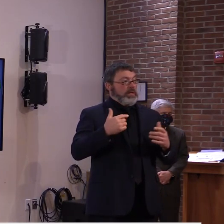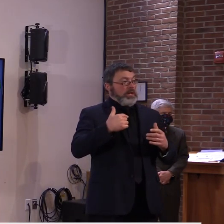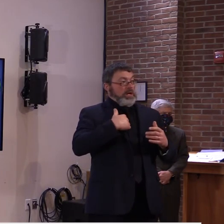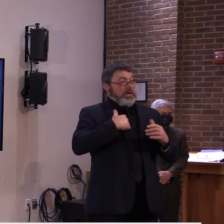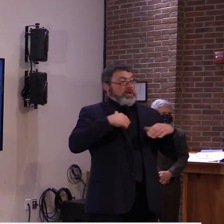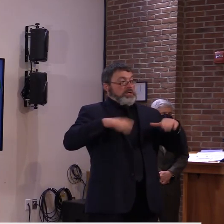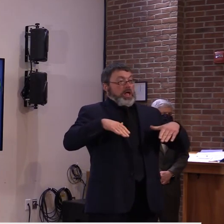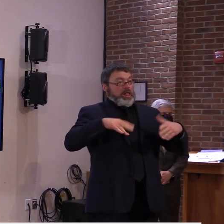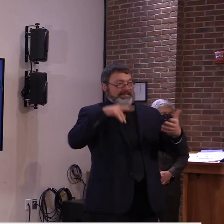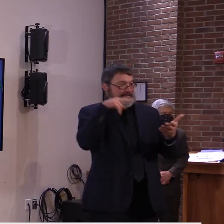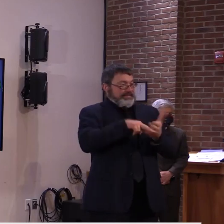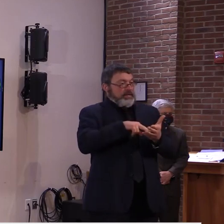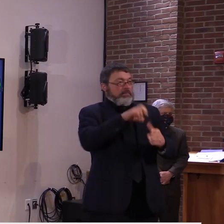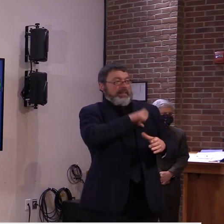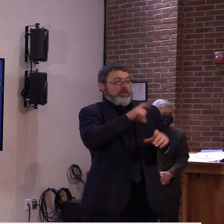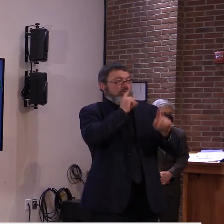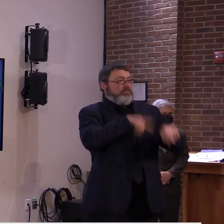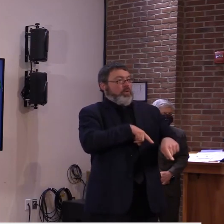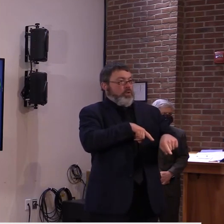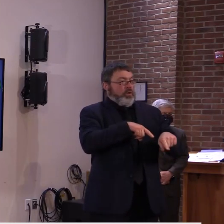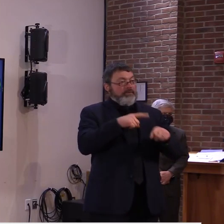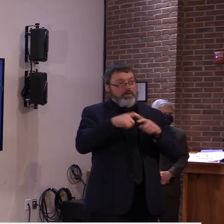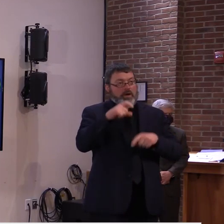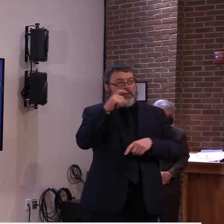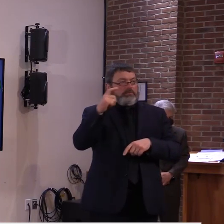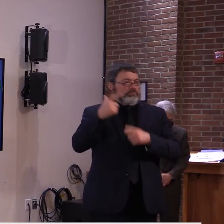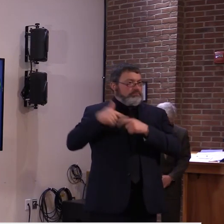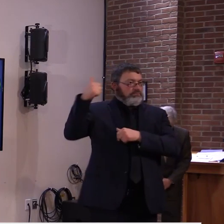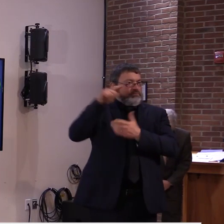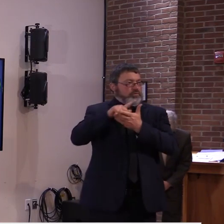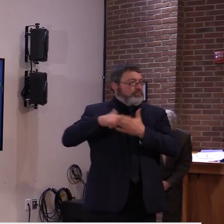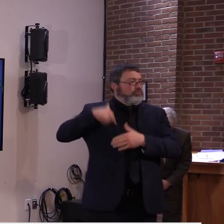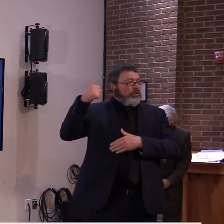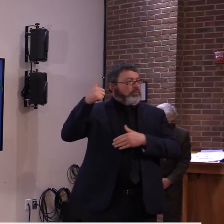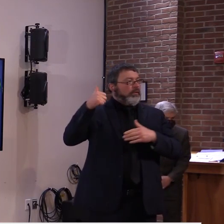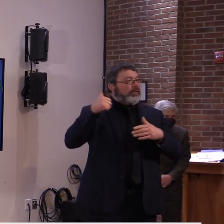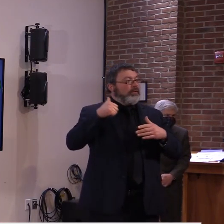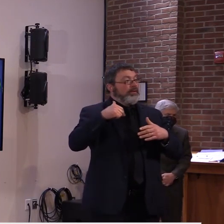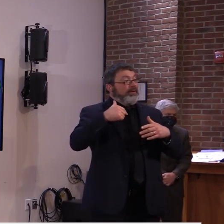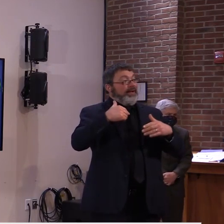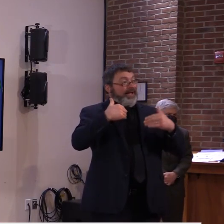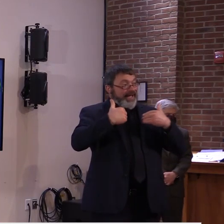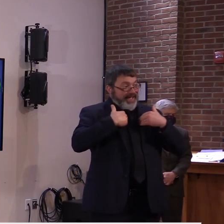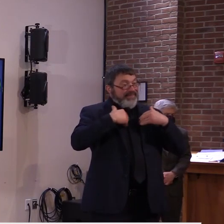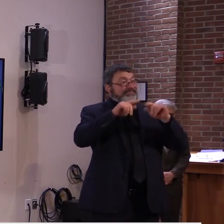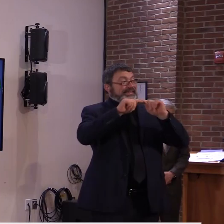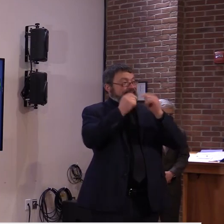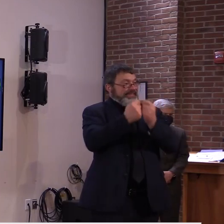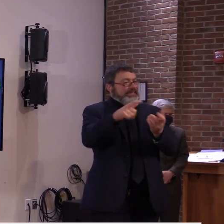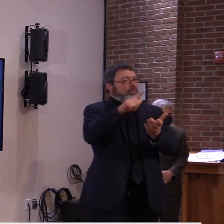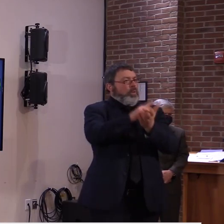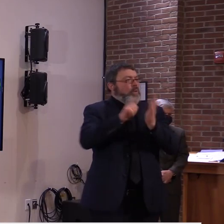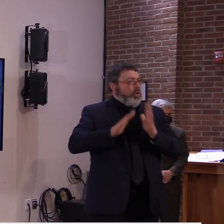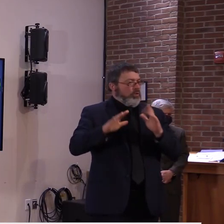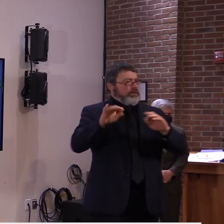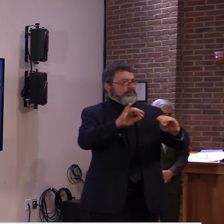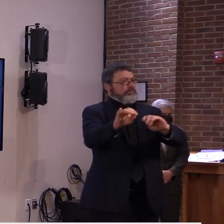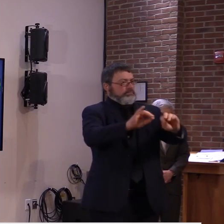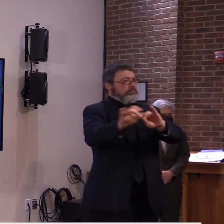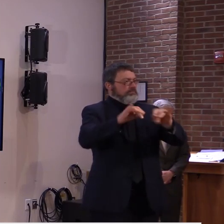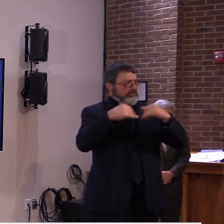Yes, I can, Governor. Thanks for following up, Mike. As you indicated, we haven't received a